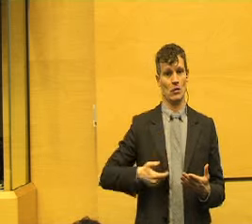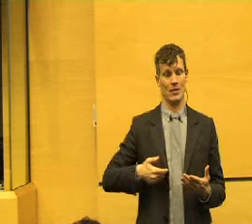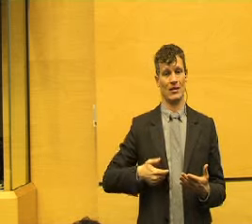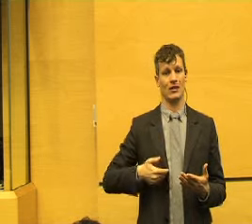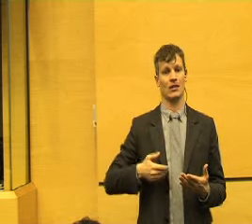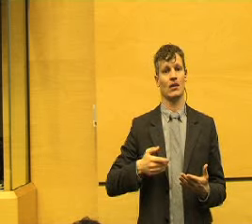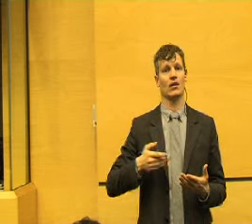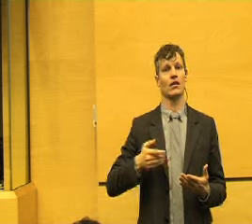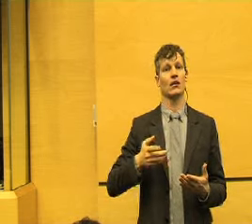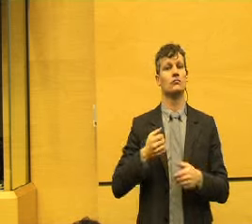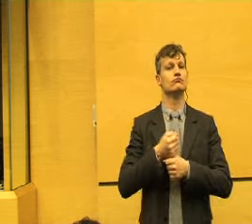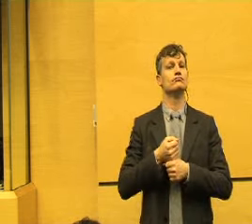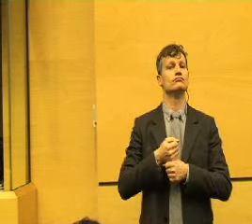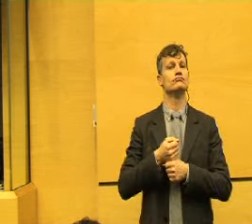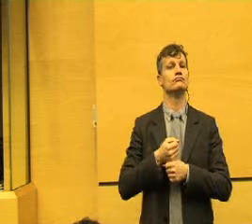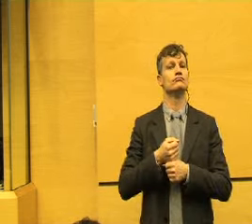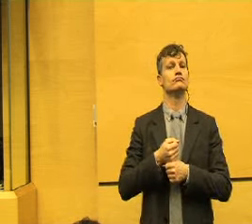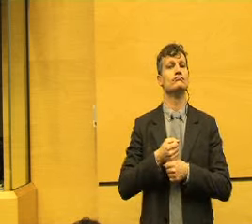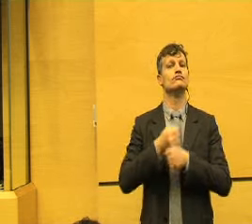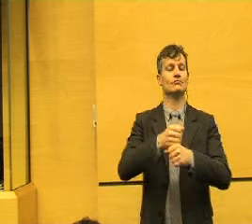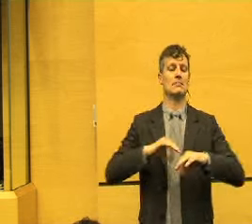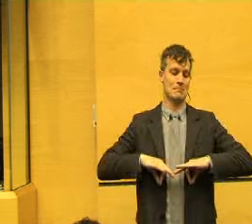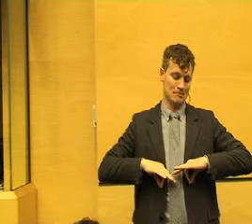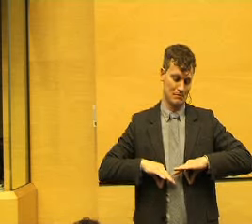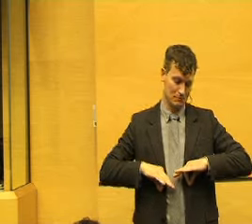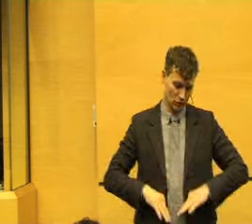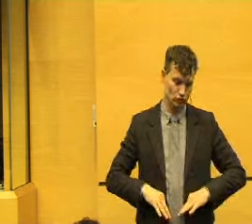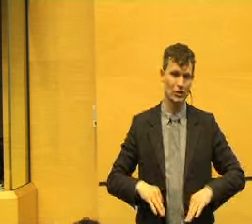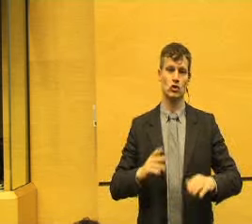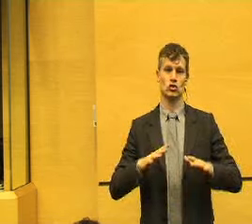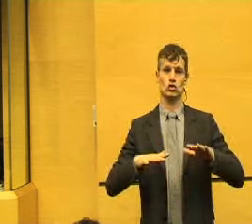Social Development and Human Security Ministry, please.